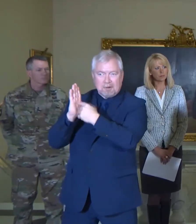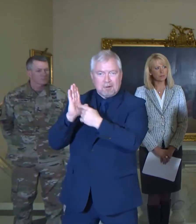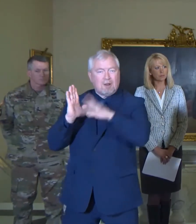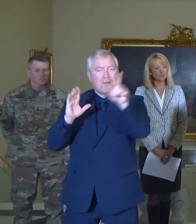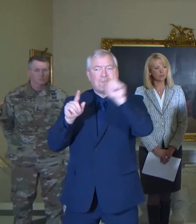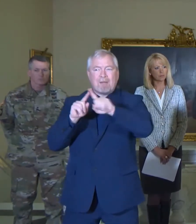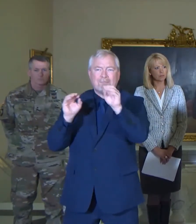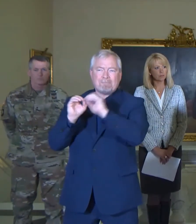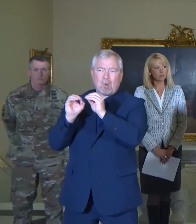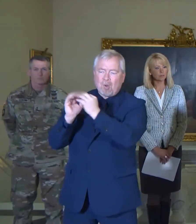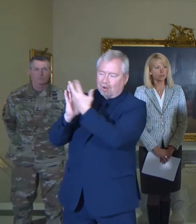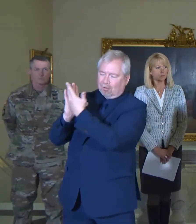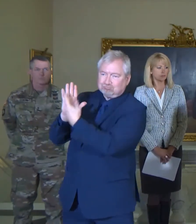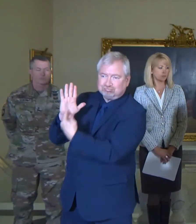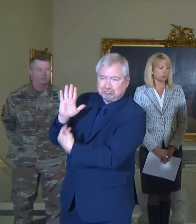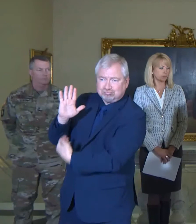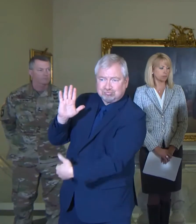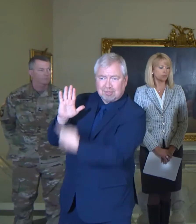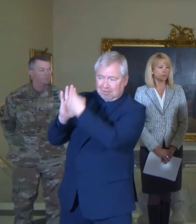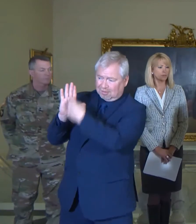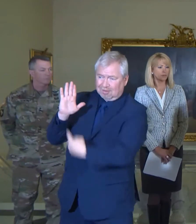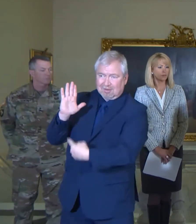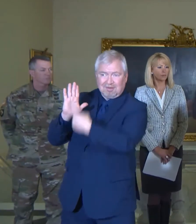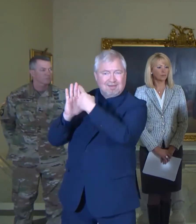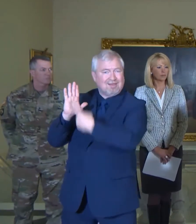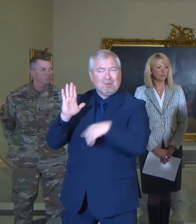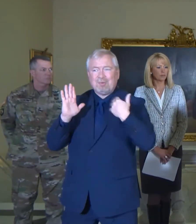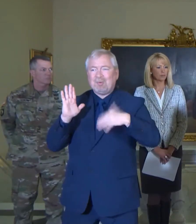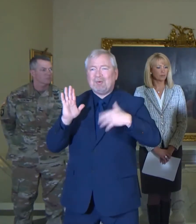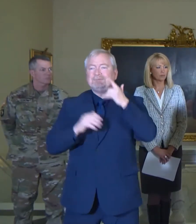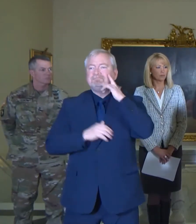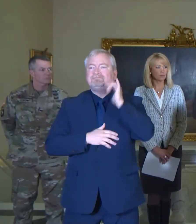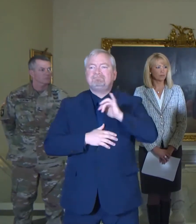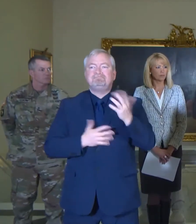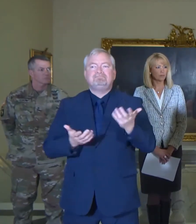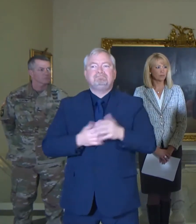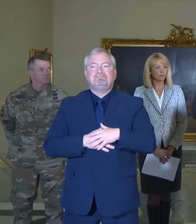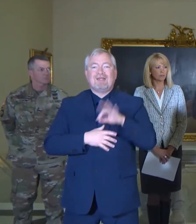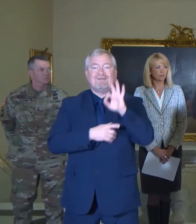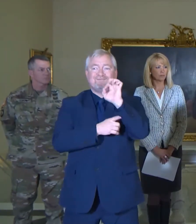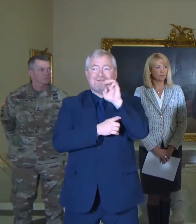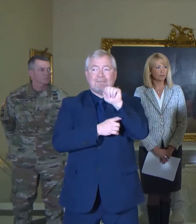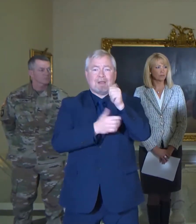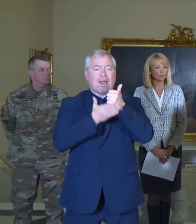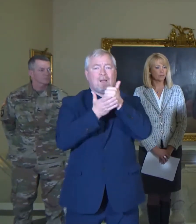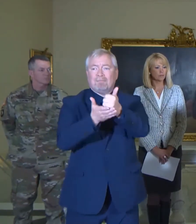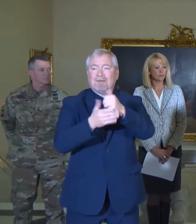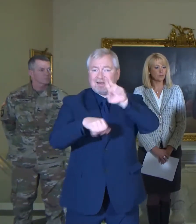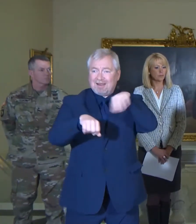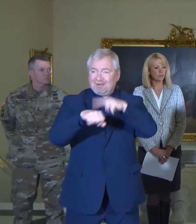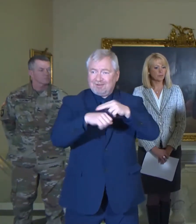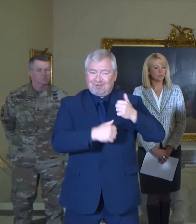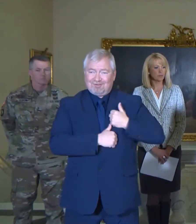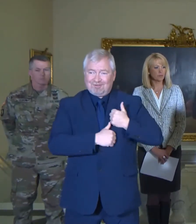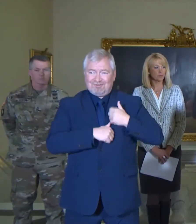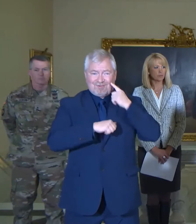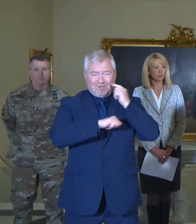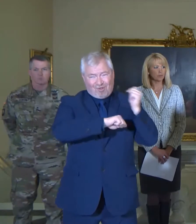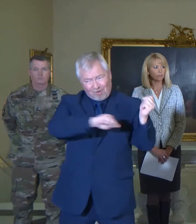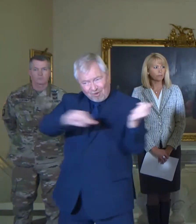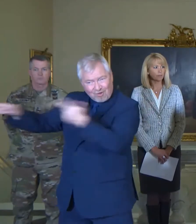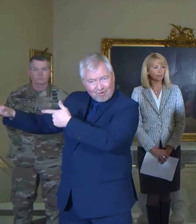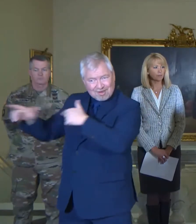states, and still pushing for the extension of the Real ID, and